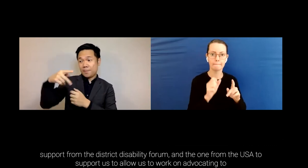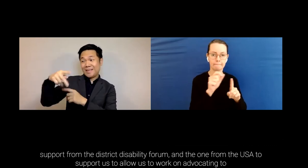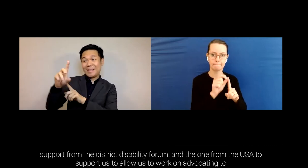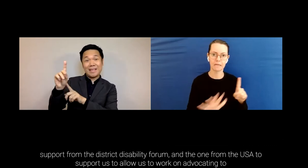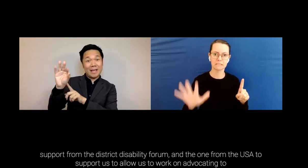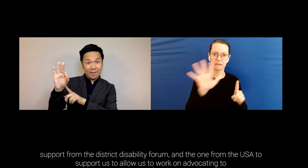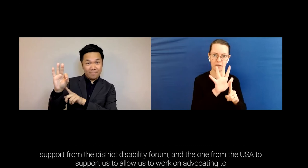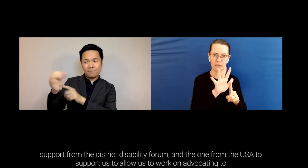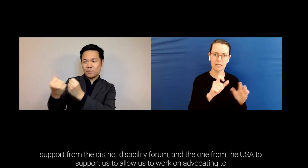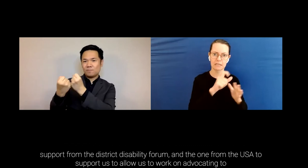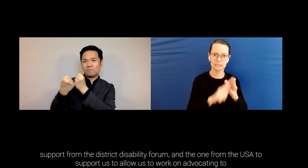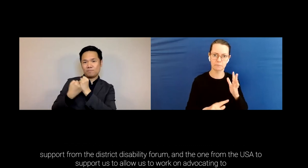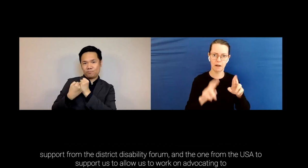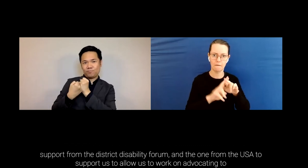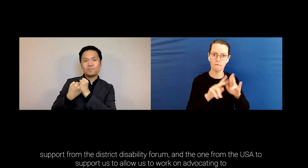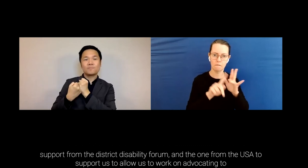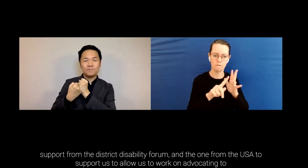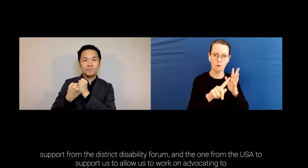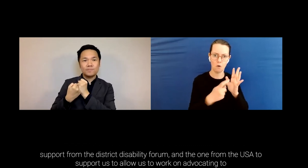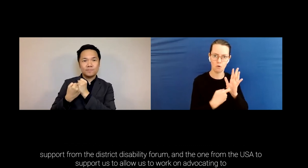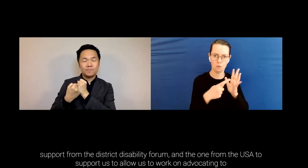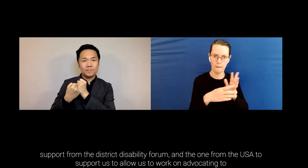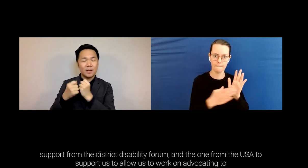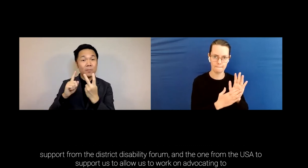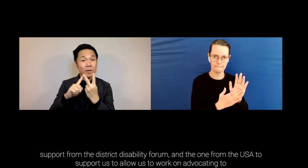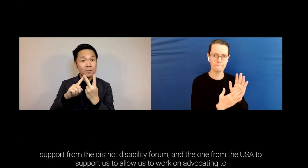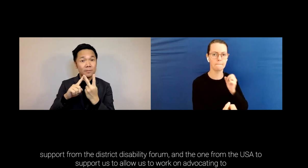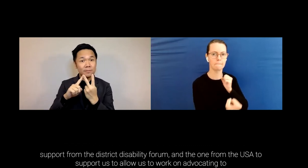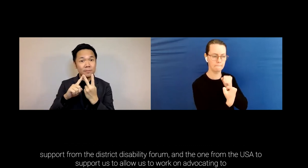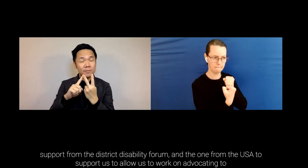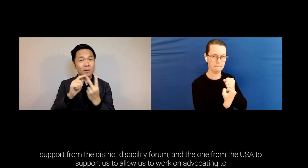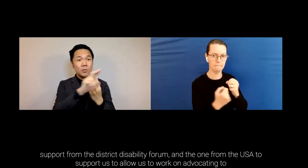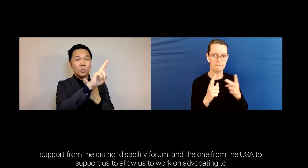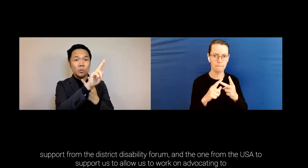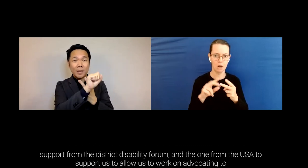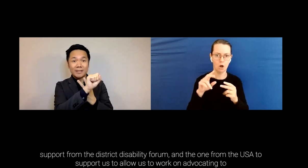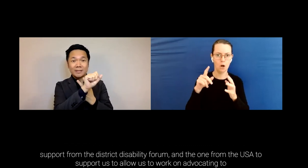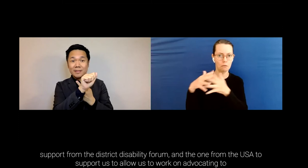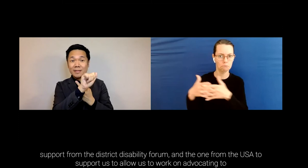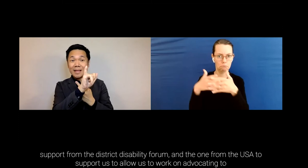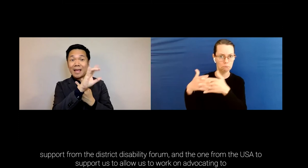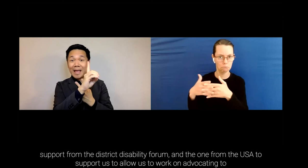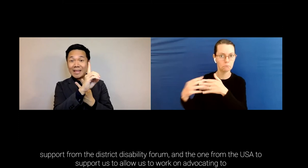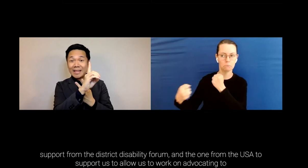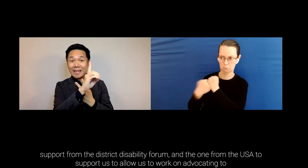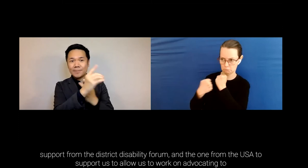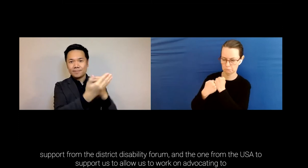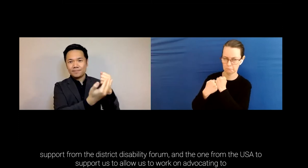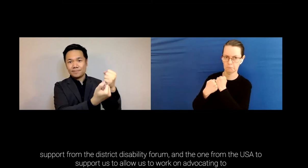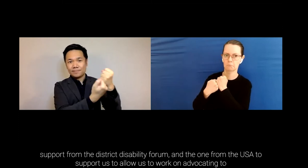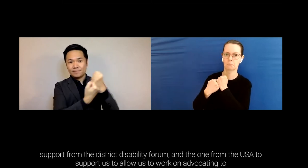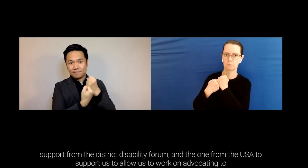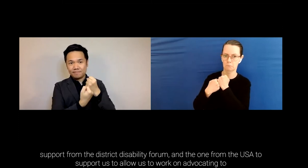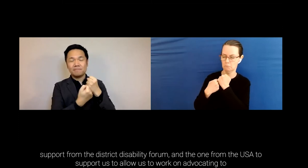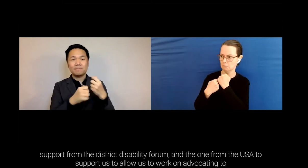and the one from the USA to support us, to allow us